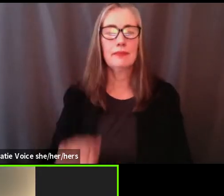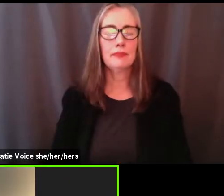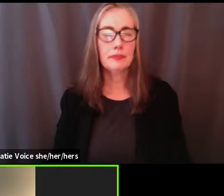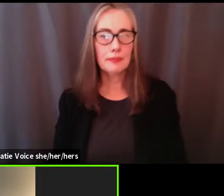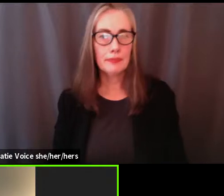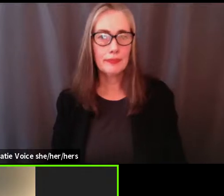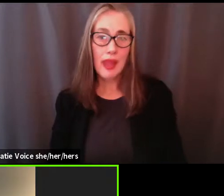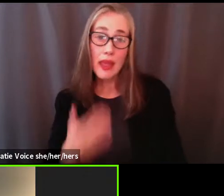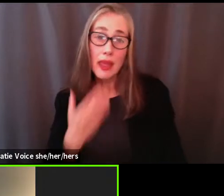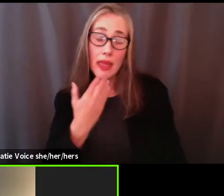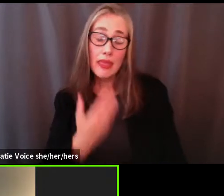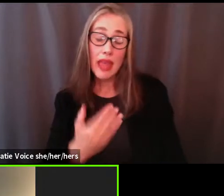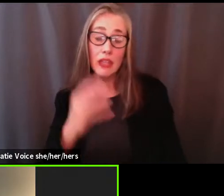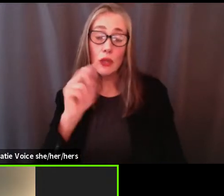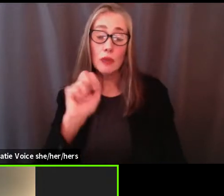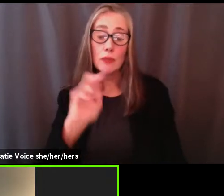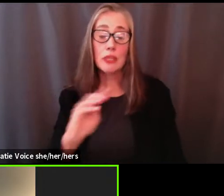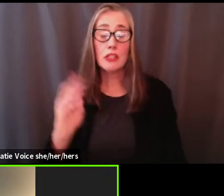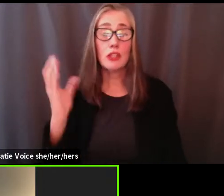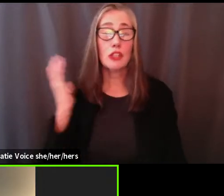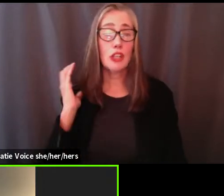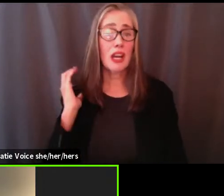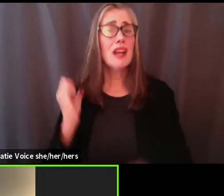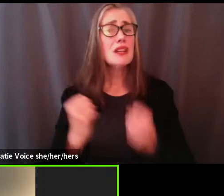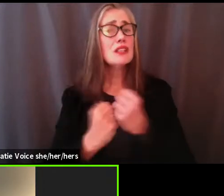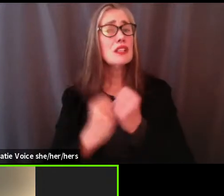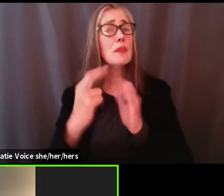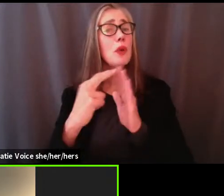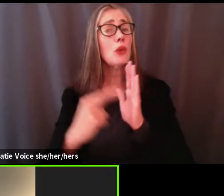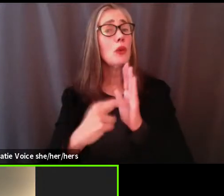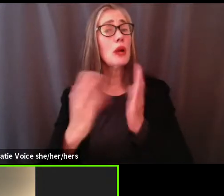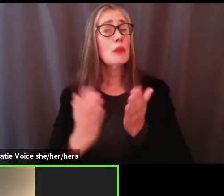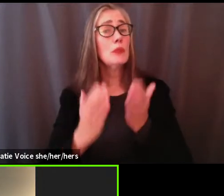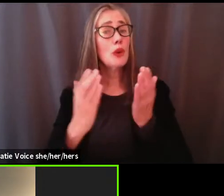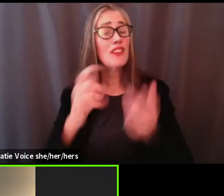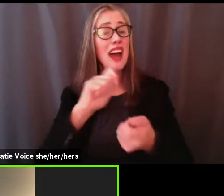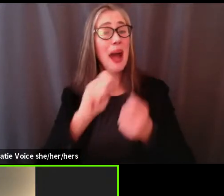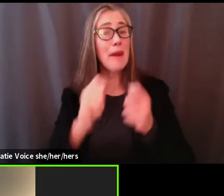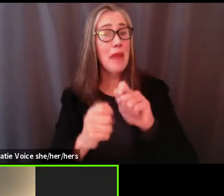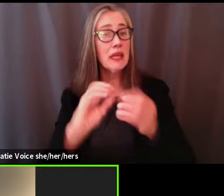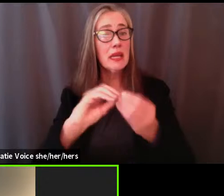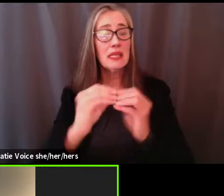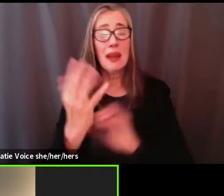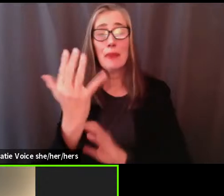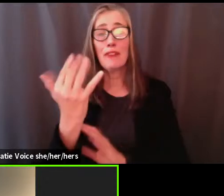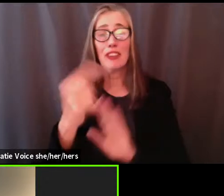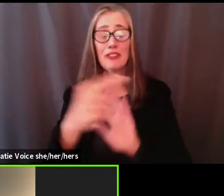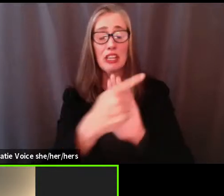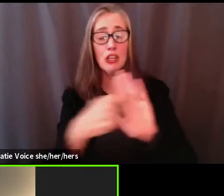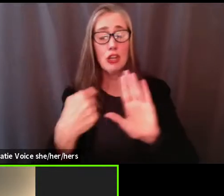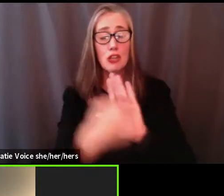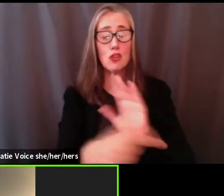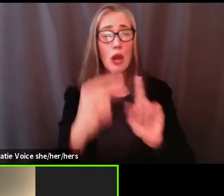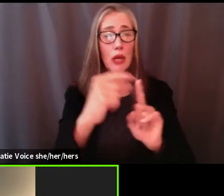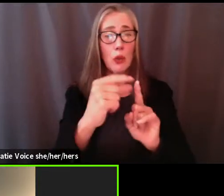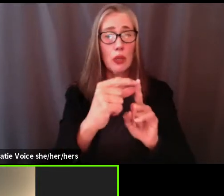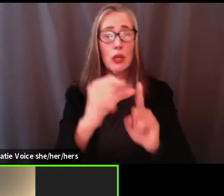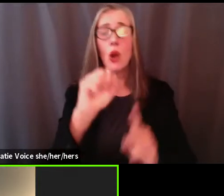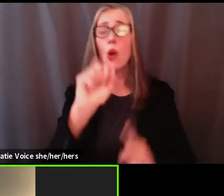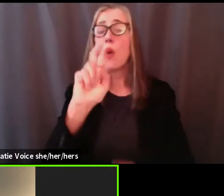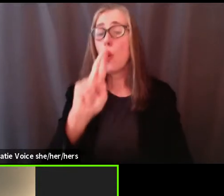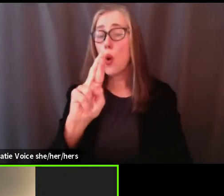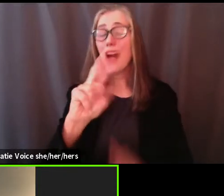Thank you, Mr. Chair. I support the rules, but would like to move to amend Rule 15 to strike the words "or negative